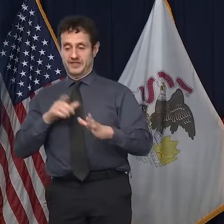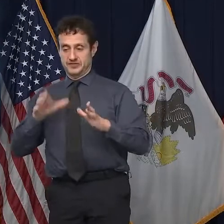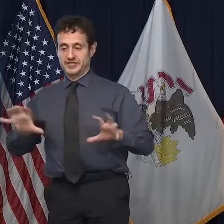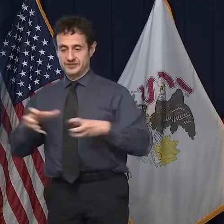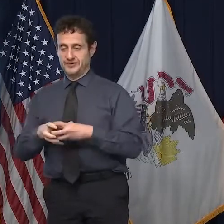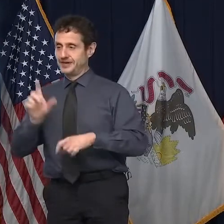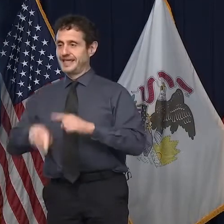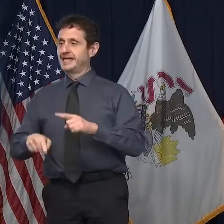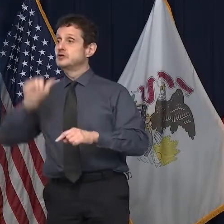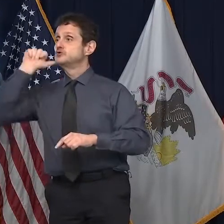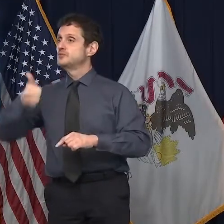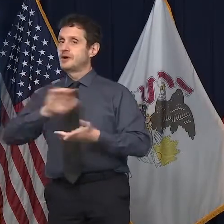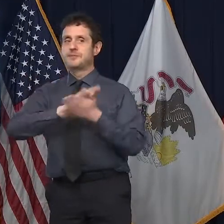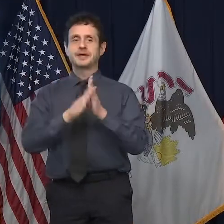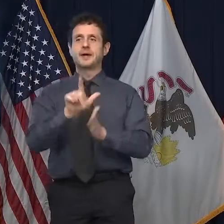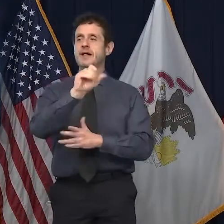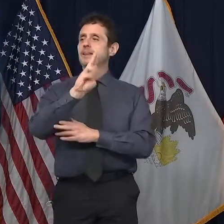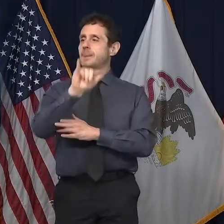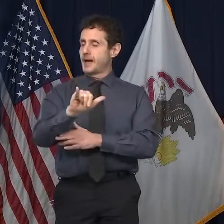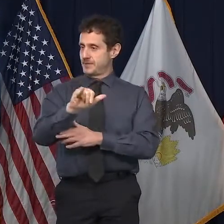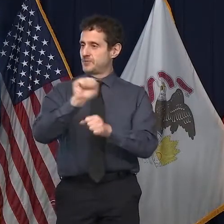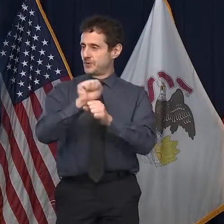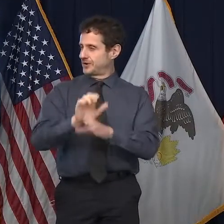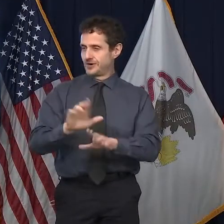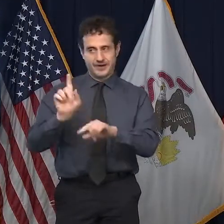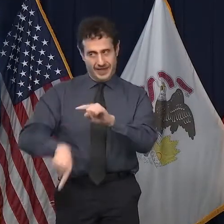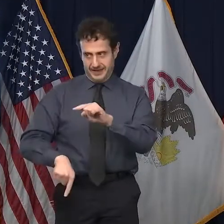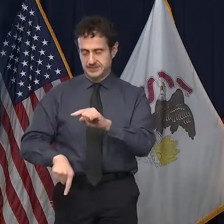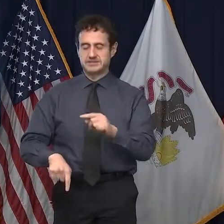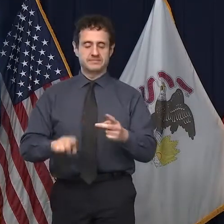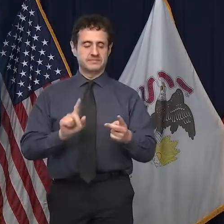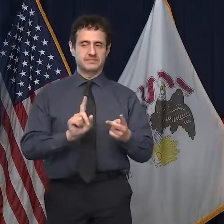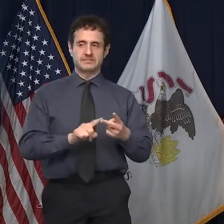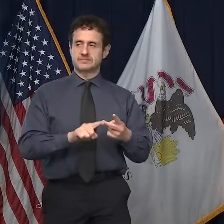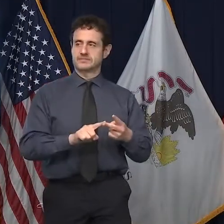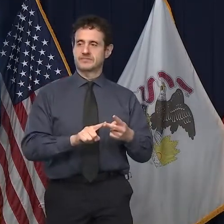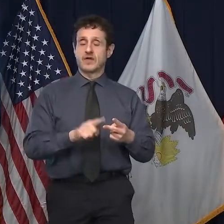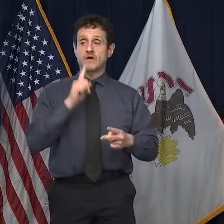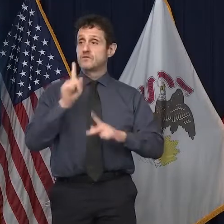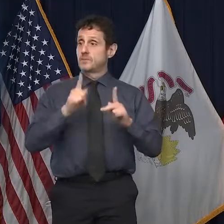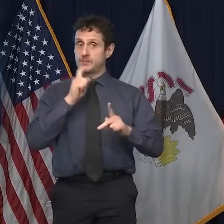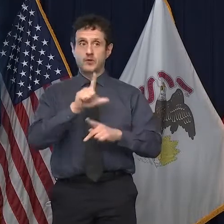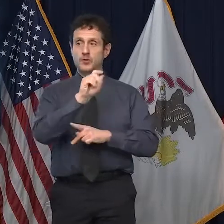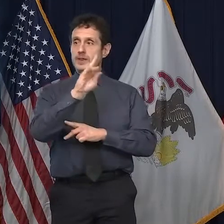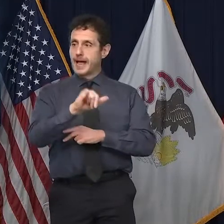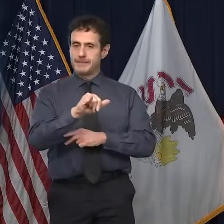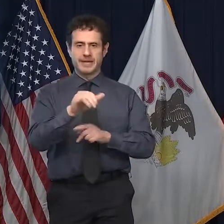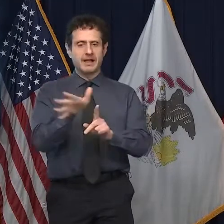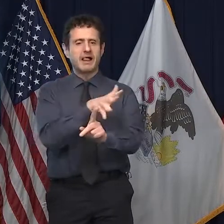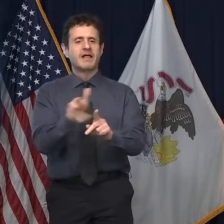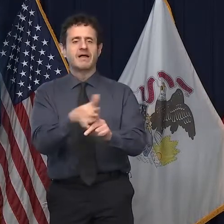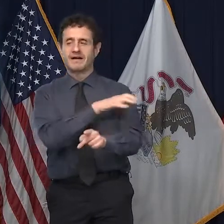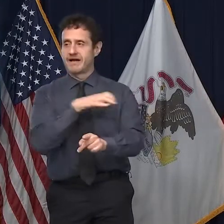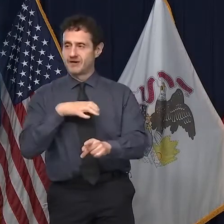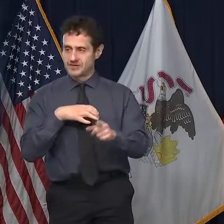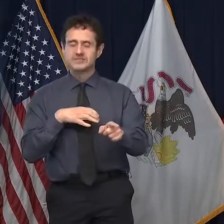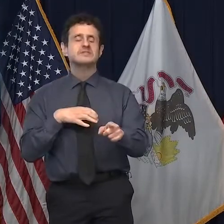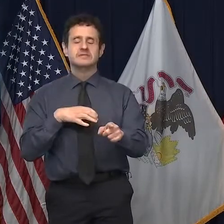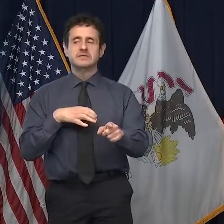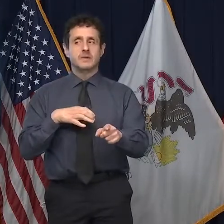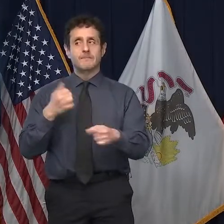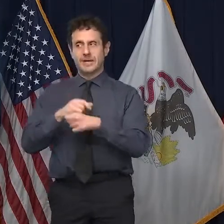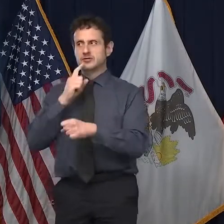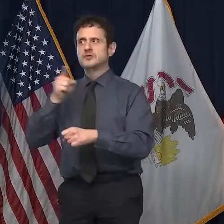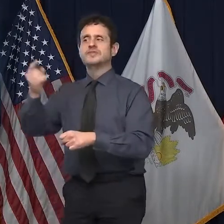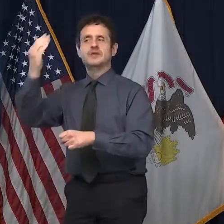lobbyist. I put forward the disclosure rules for lobbyists to make sure that we have more disclosure from them, and